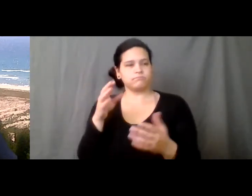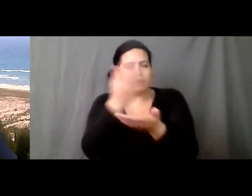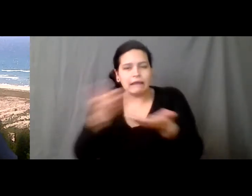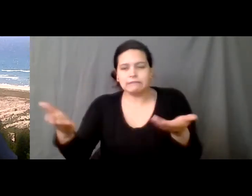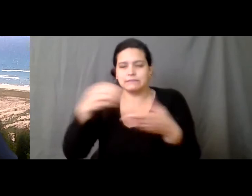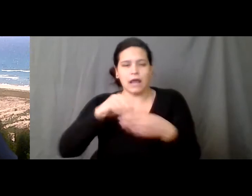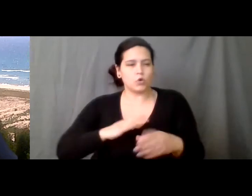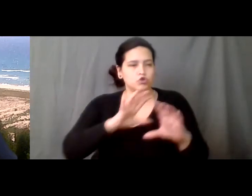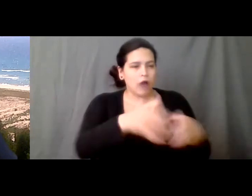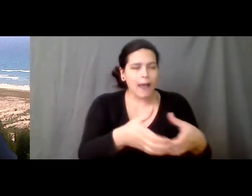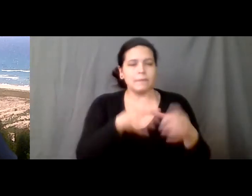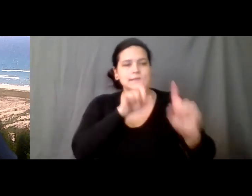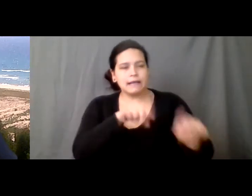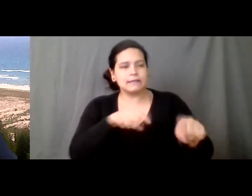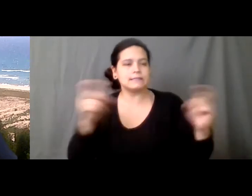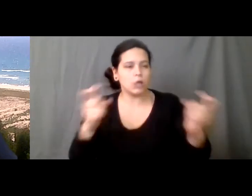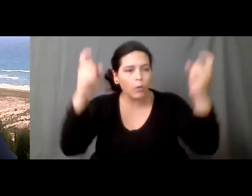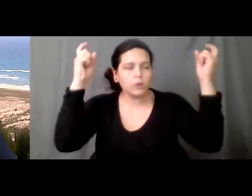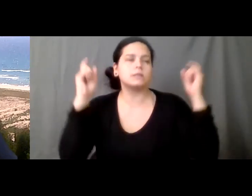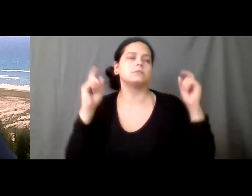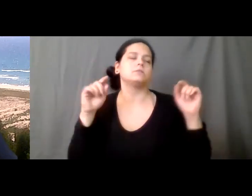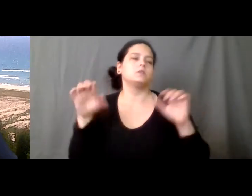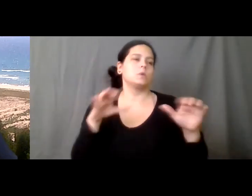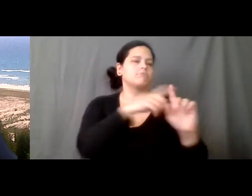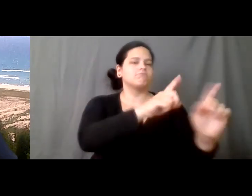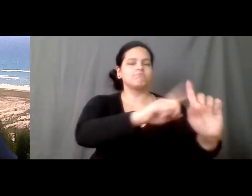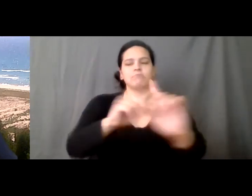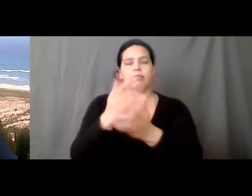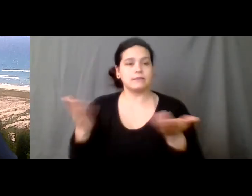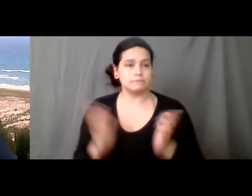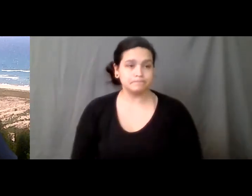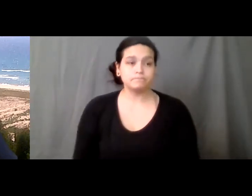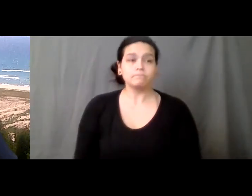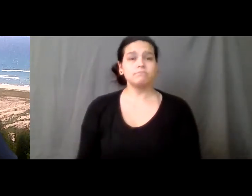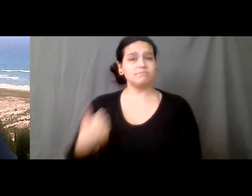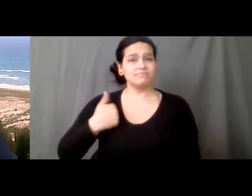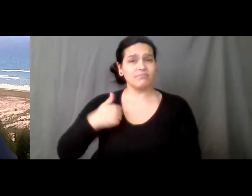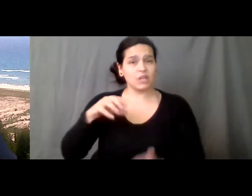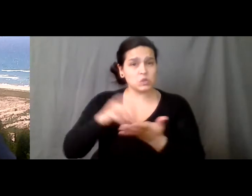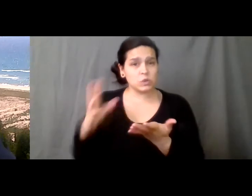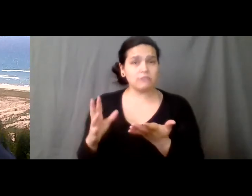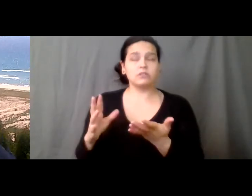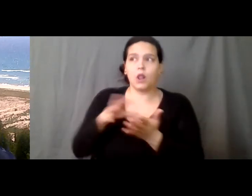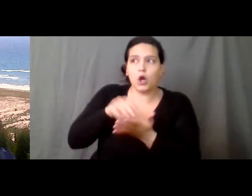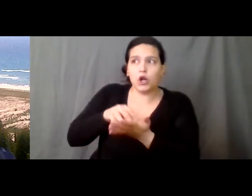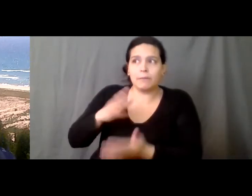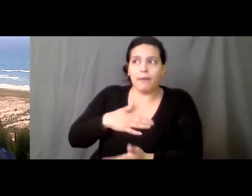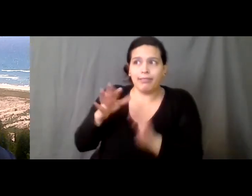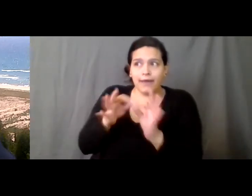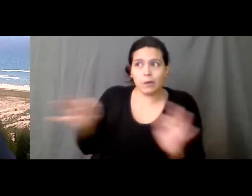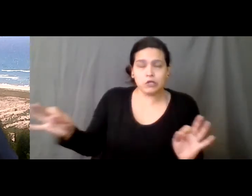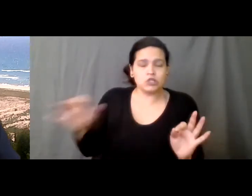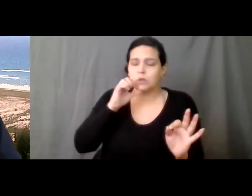ceremonies and doing different things. I'm a student of our language, although I don't